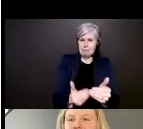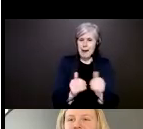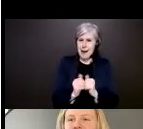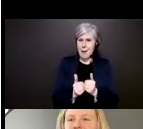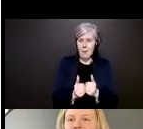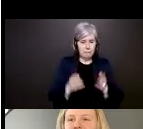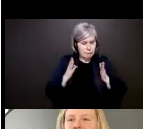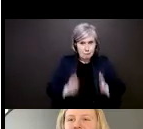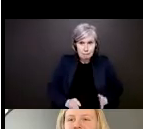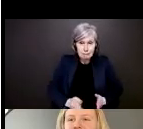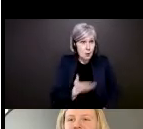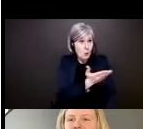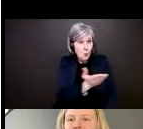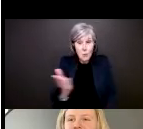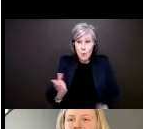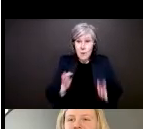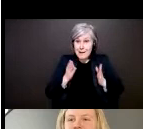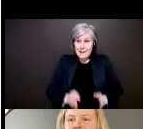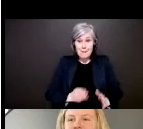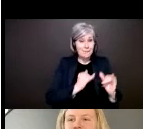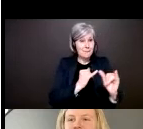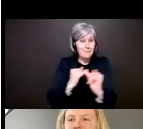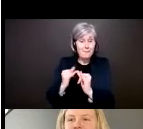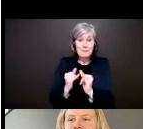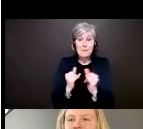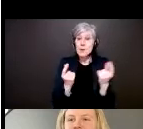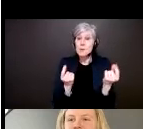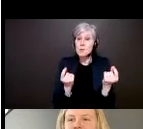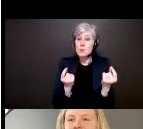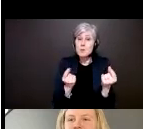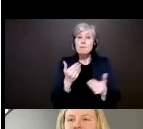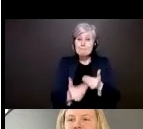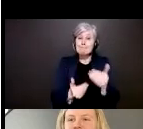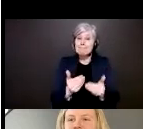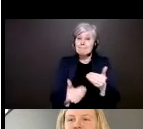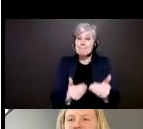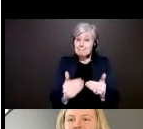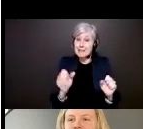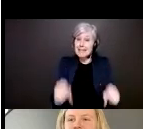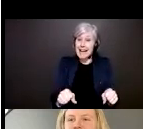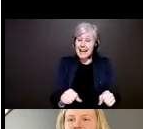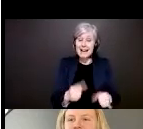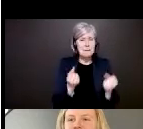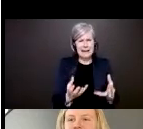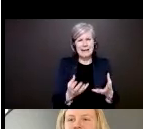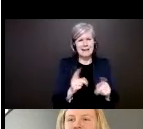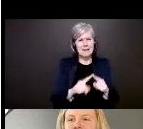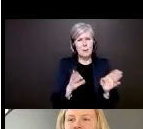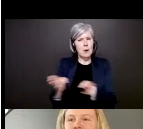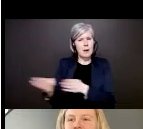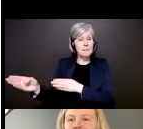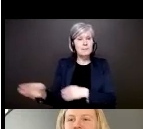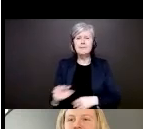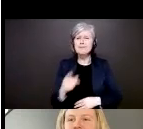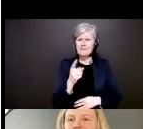on where you are and what else you do, other things that you can do as well. You have to ask yourself, what quality of life